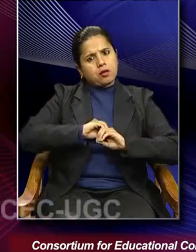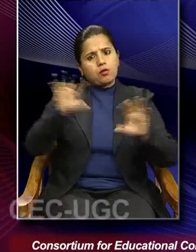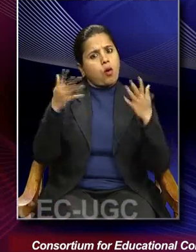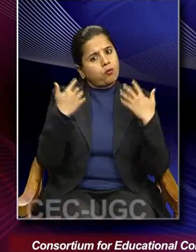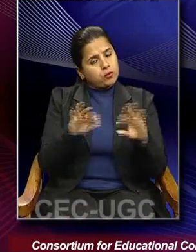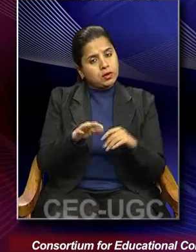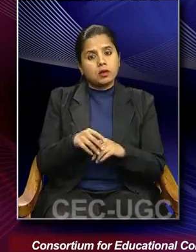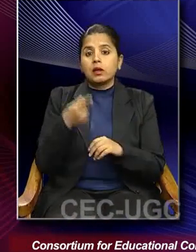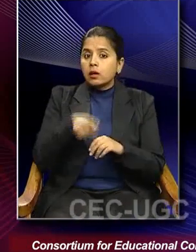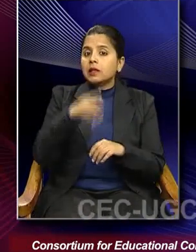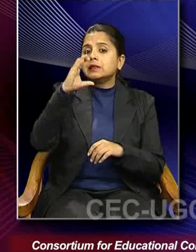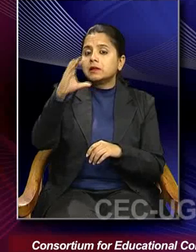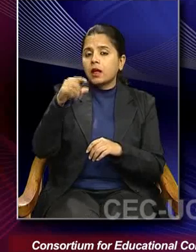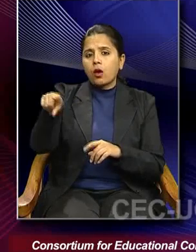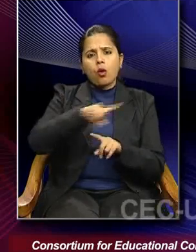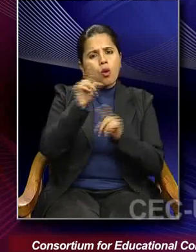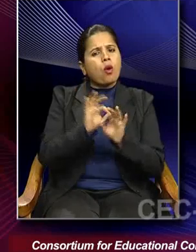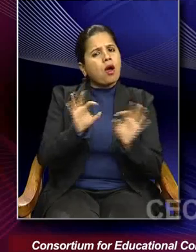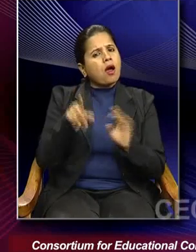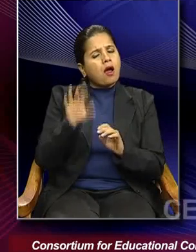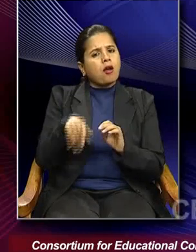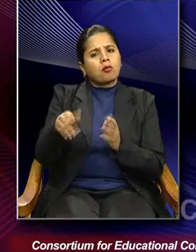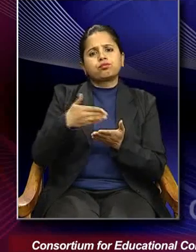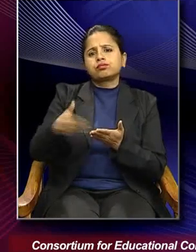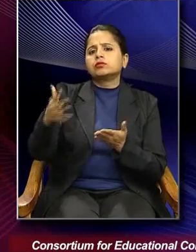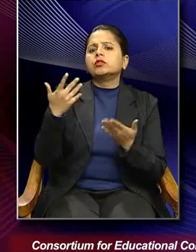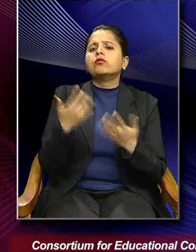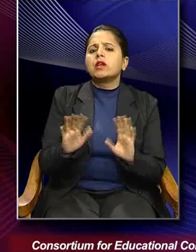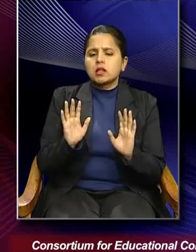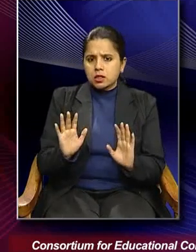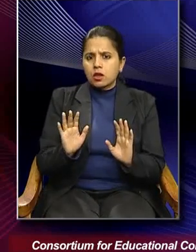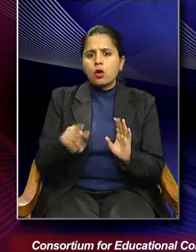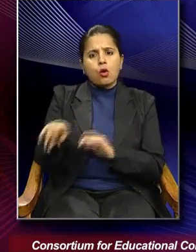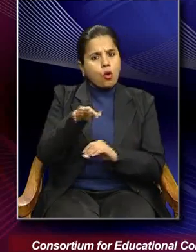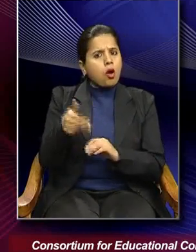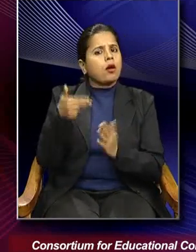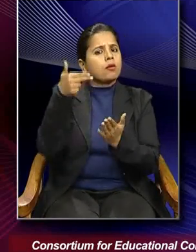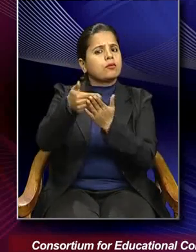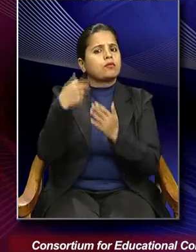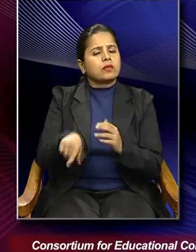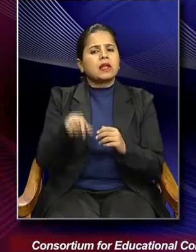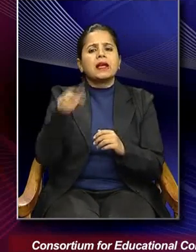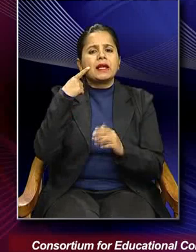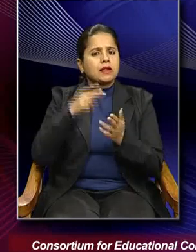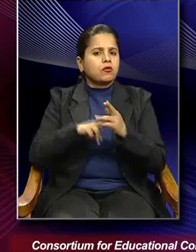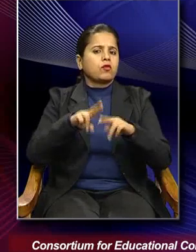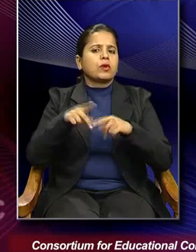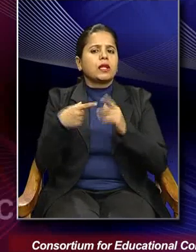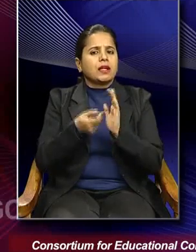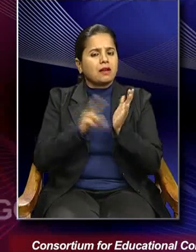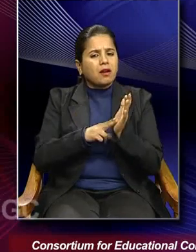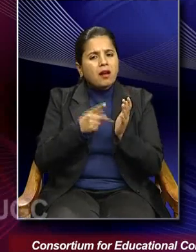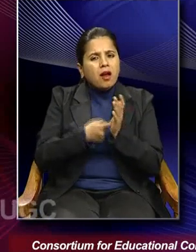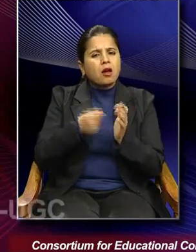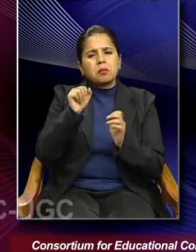then C has already been discarded or it has been stated as an inferior choice, then it